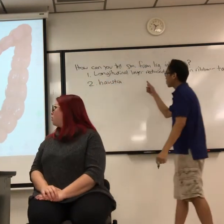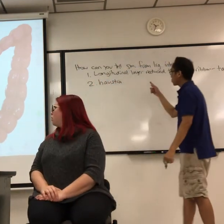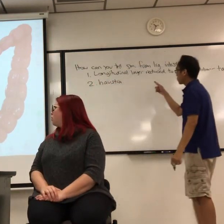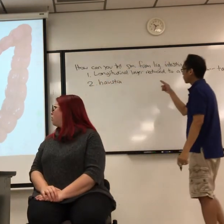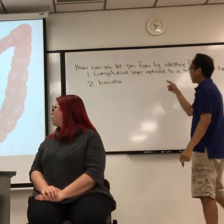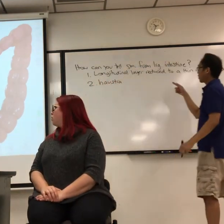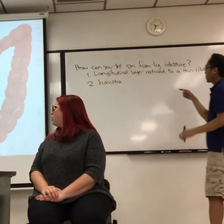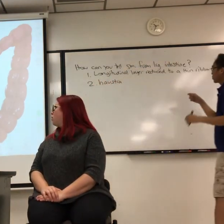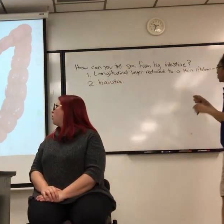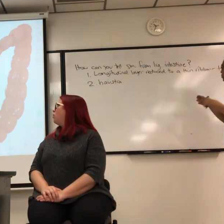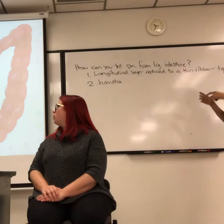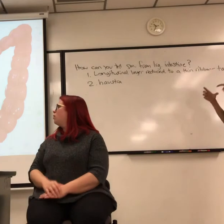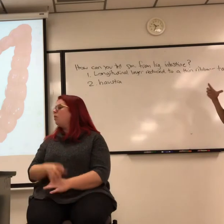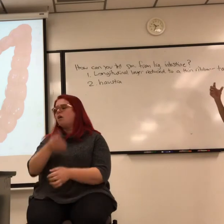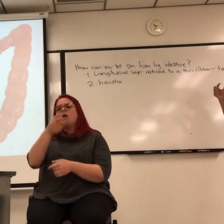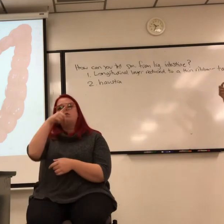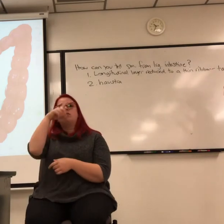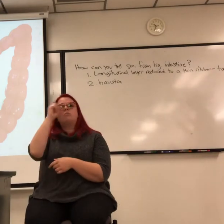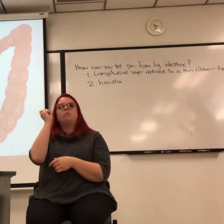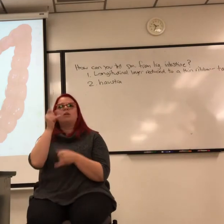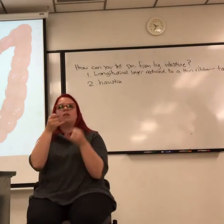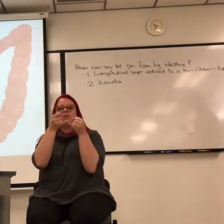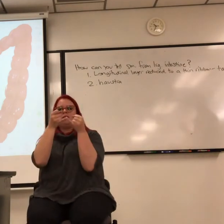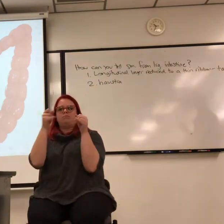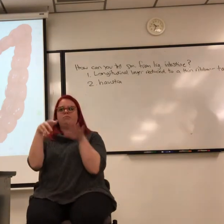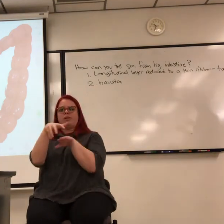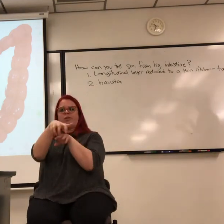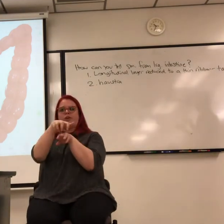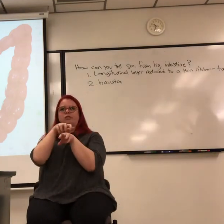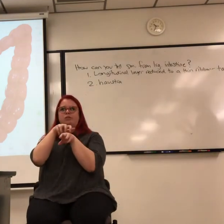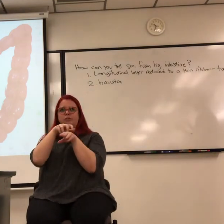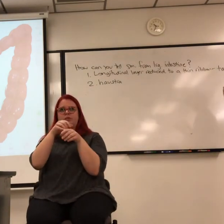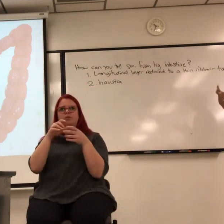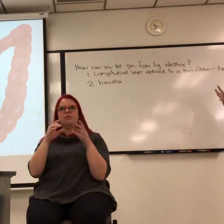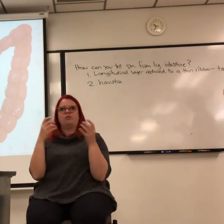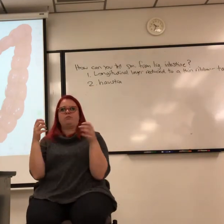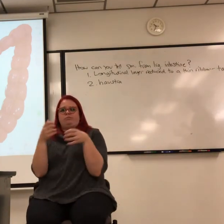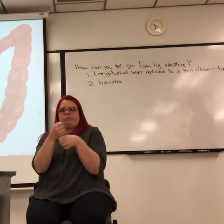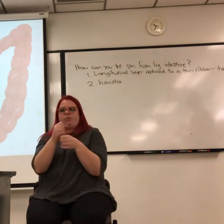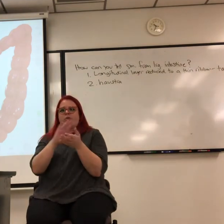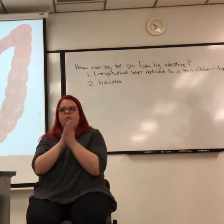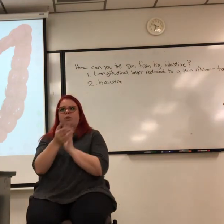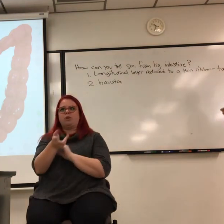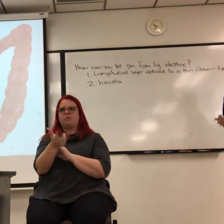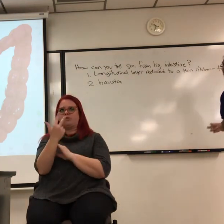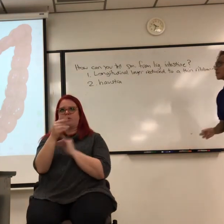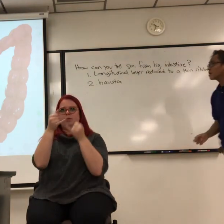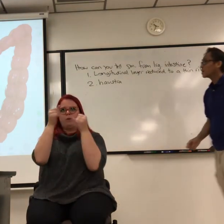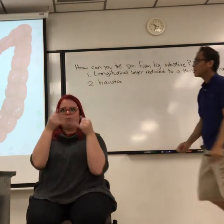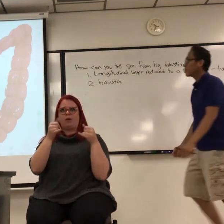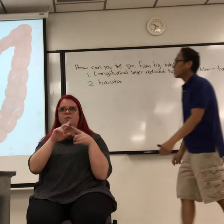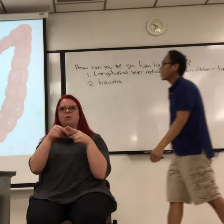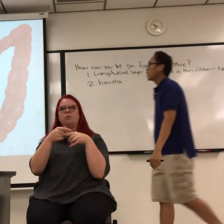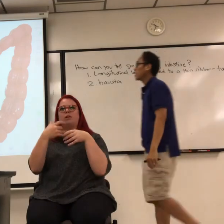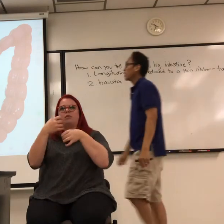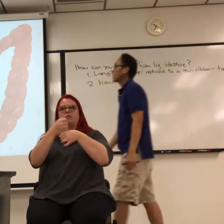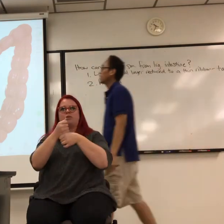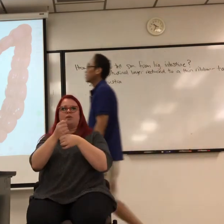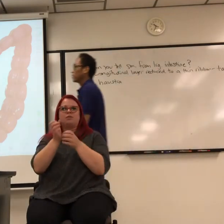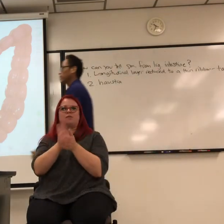Because that longitudinal layer is reduced to three bands, when they contract, they create the pockets.